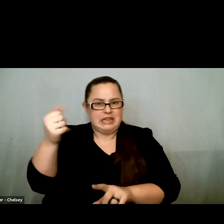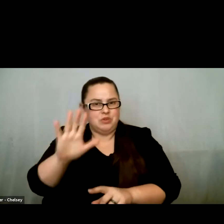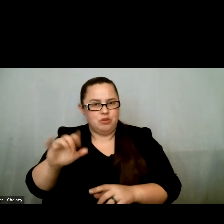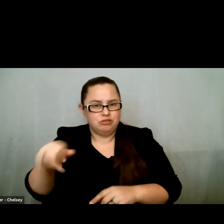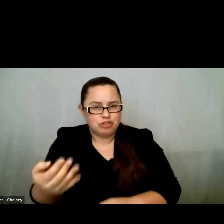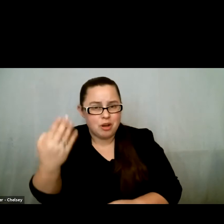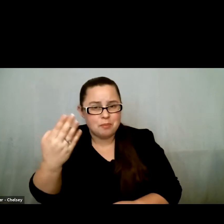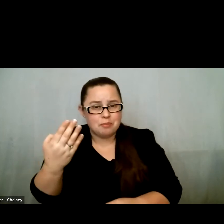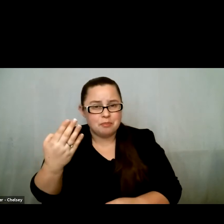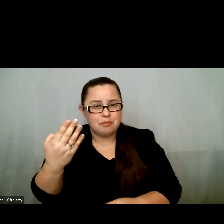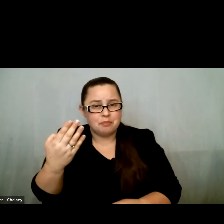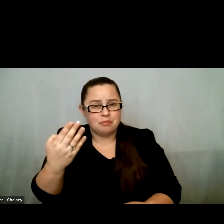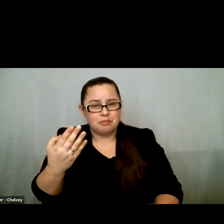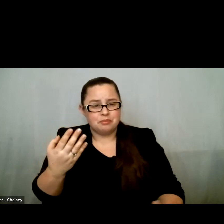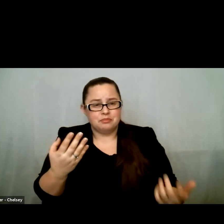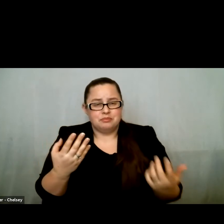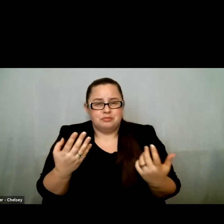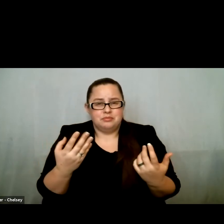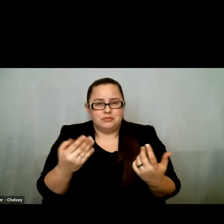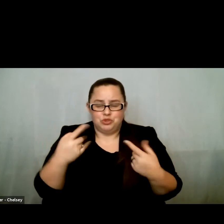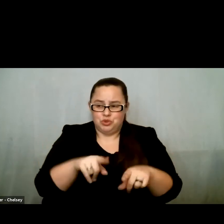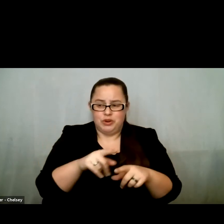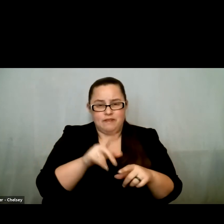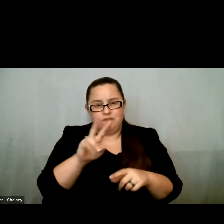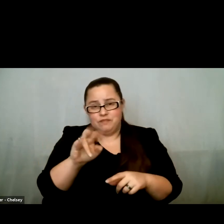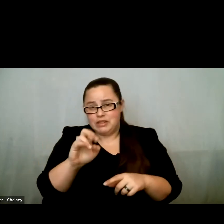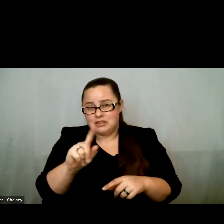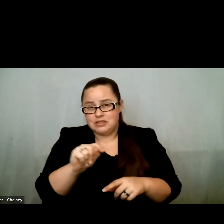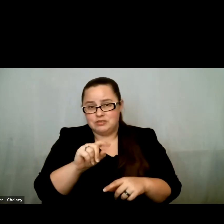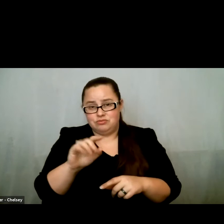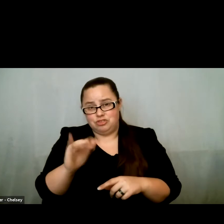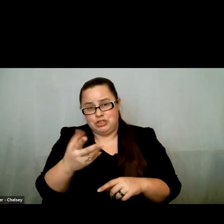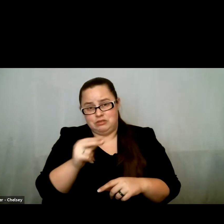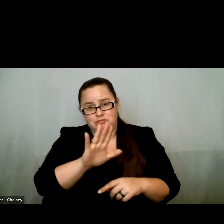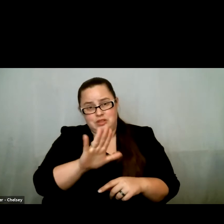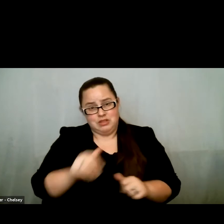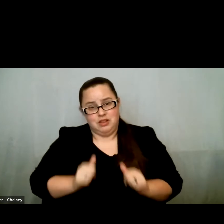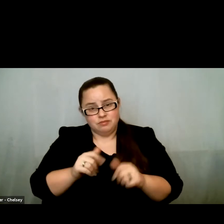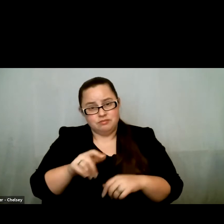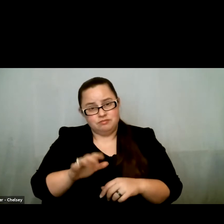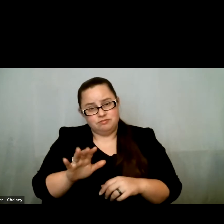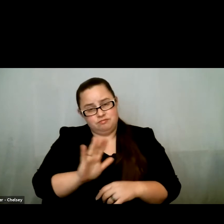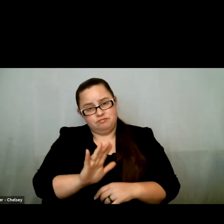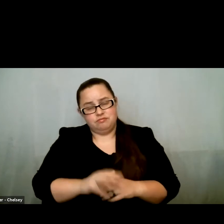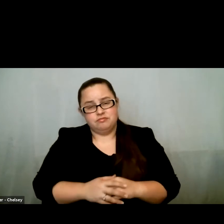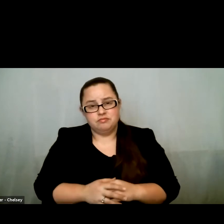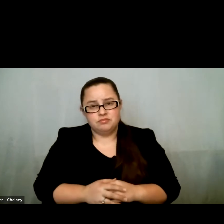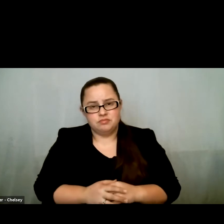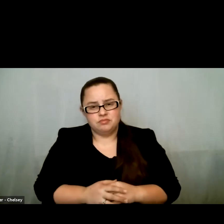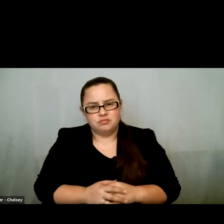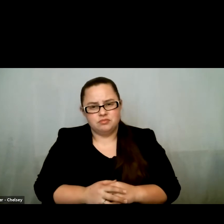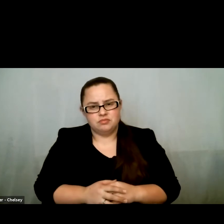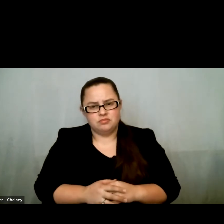during Vincent Chin's time. Isn't that based on what Ron even